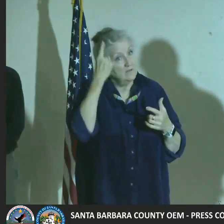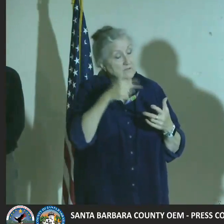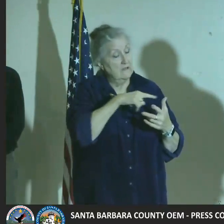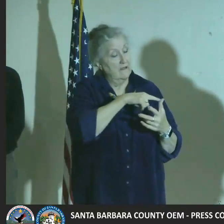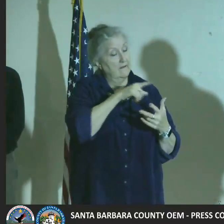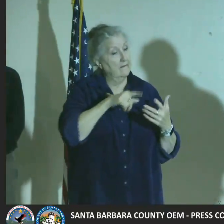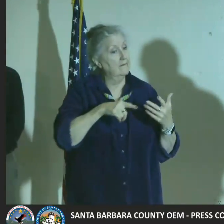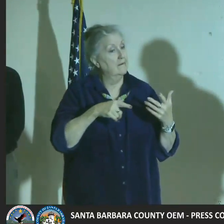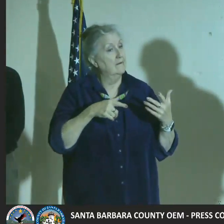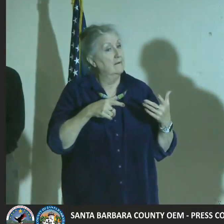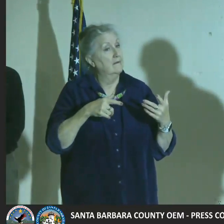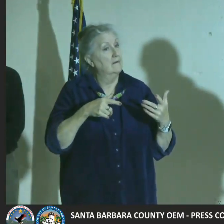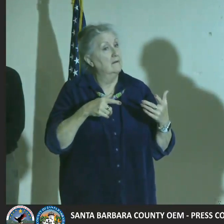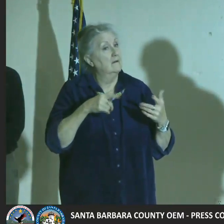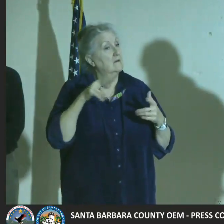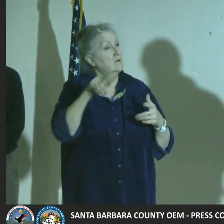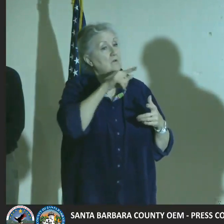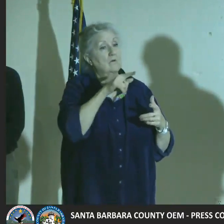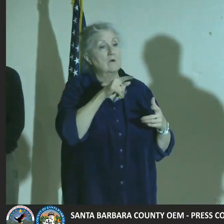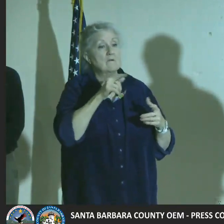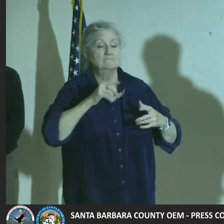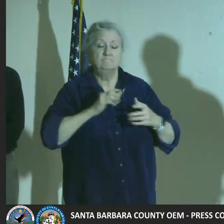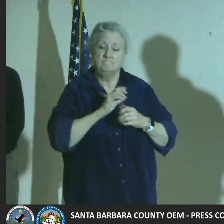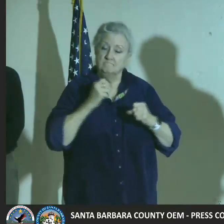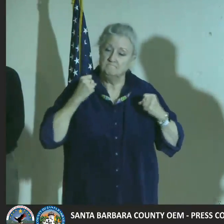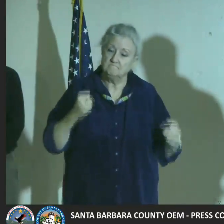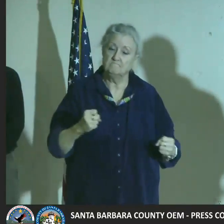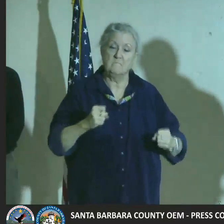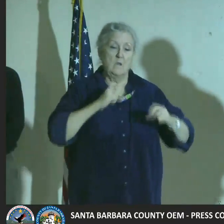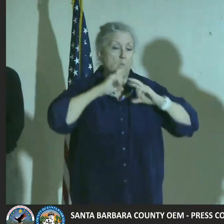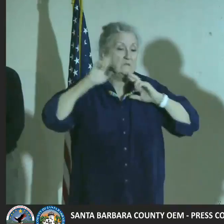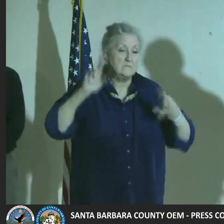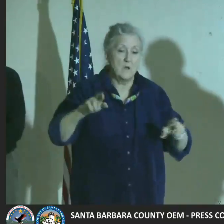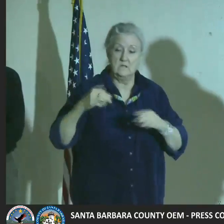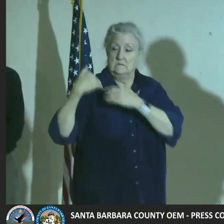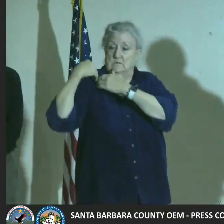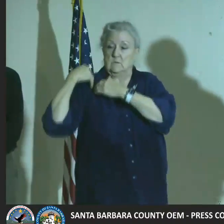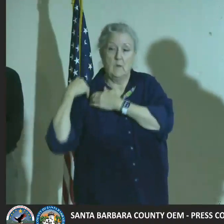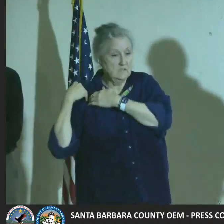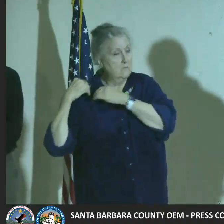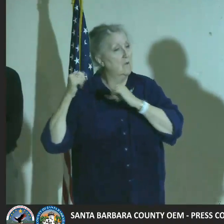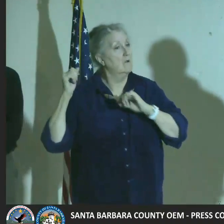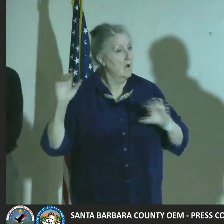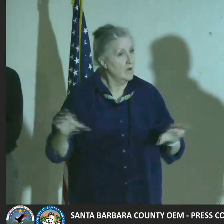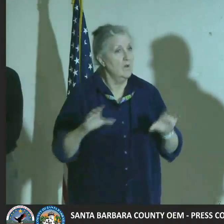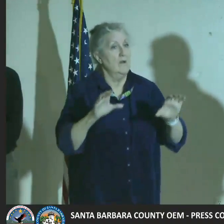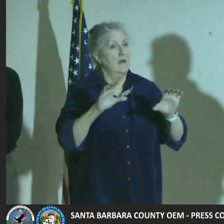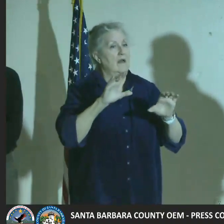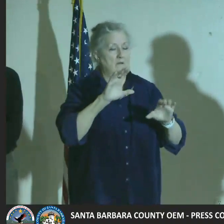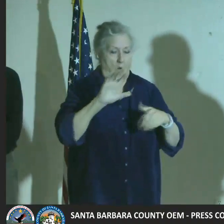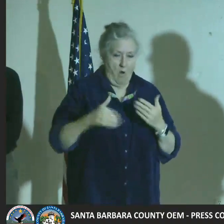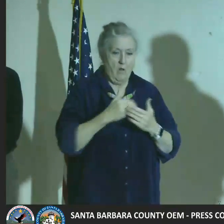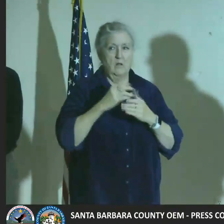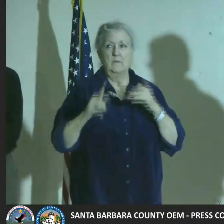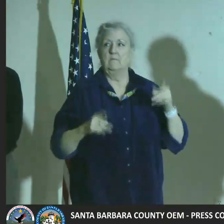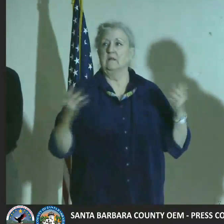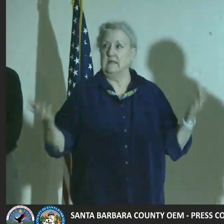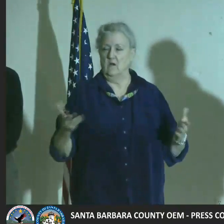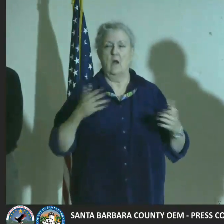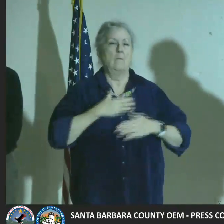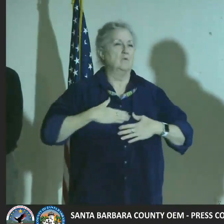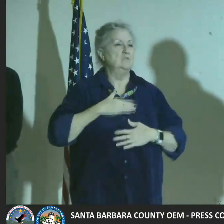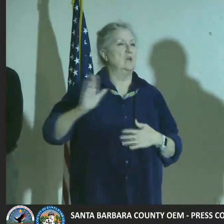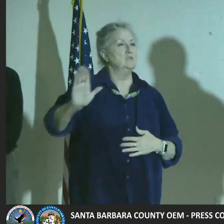understanding. You were vigilant and responsible, and everyone here appreciates your